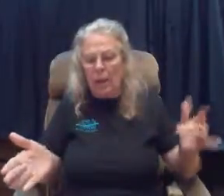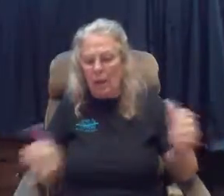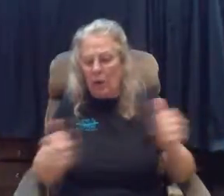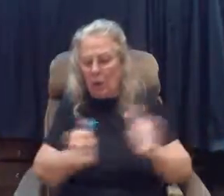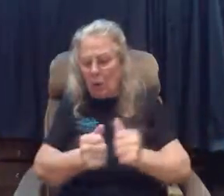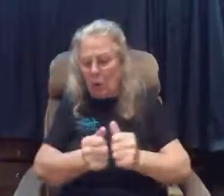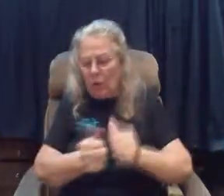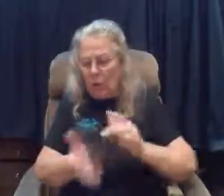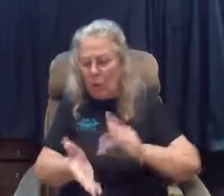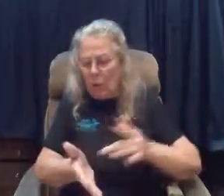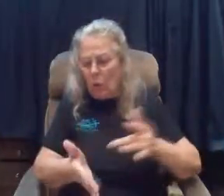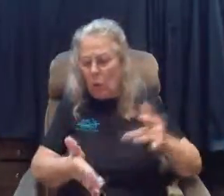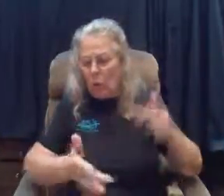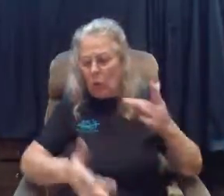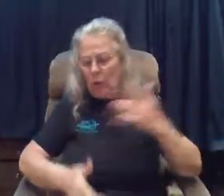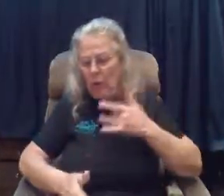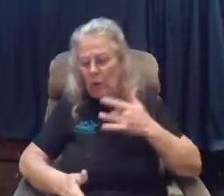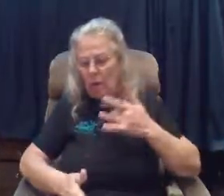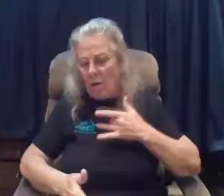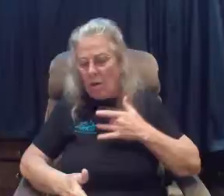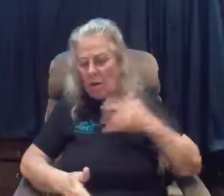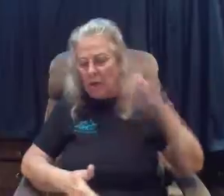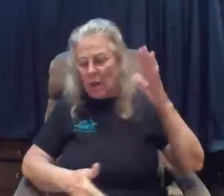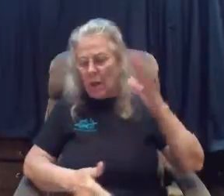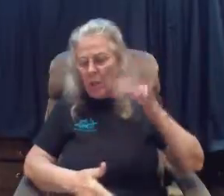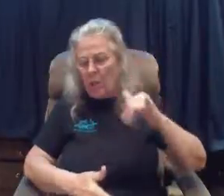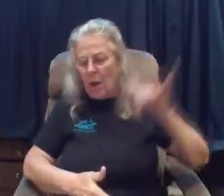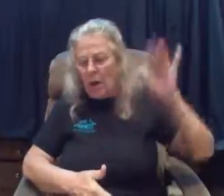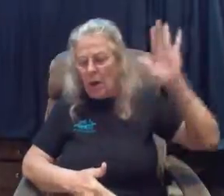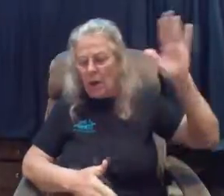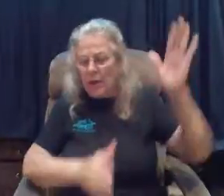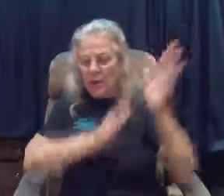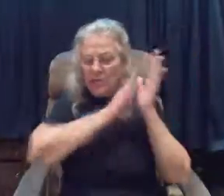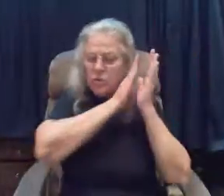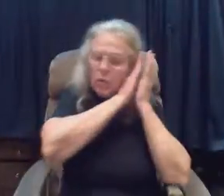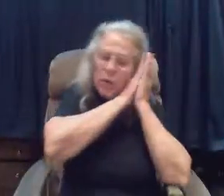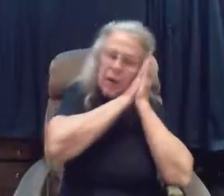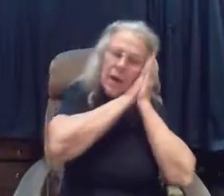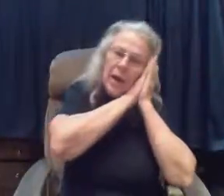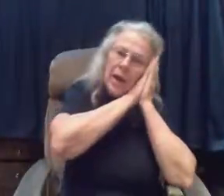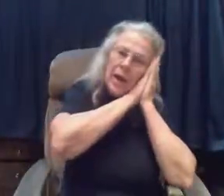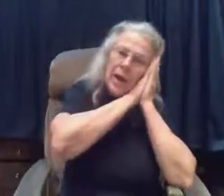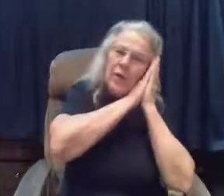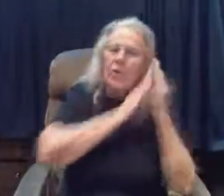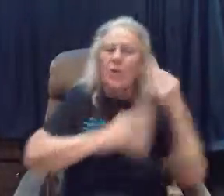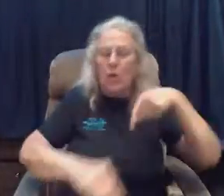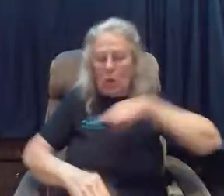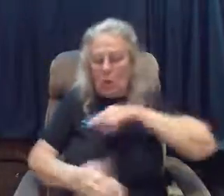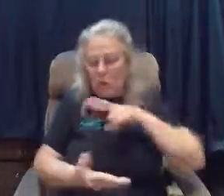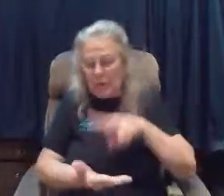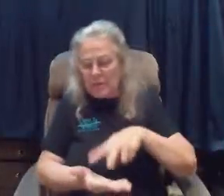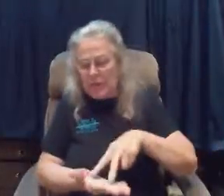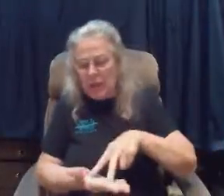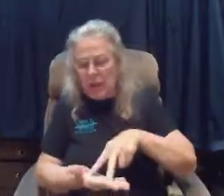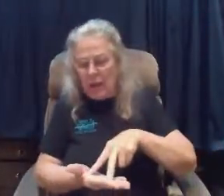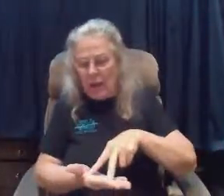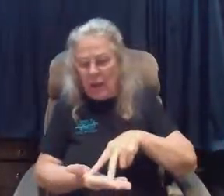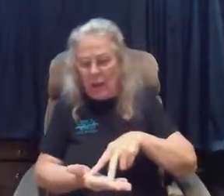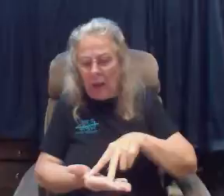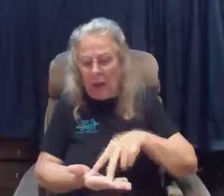beaming, with glowing heart by his cradle we